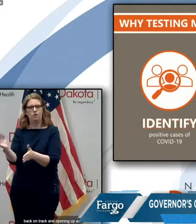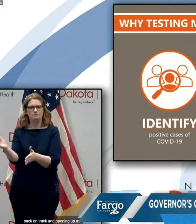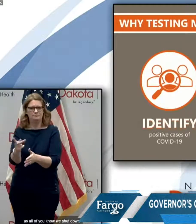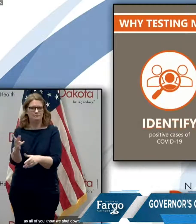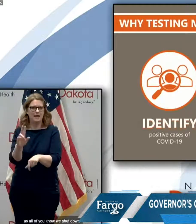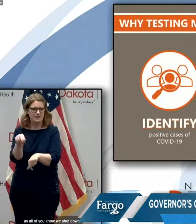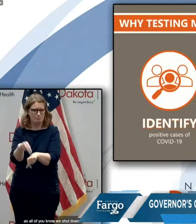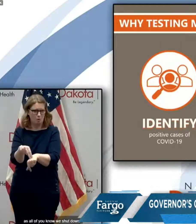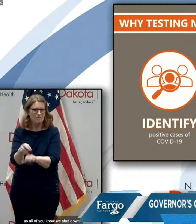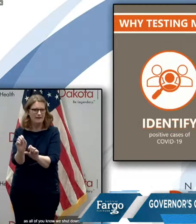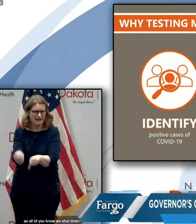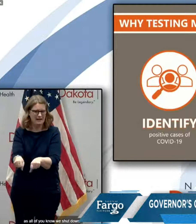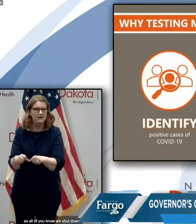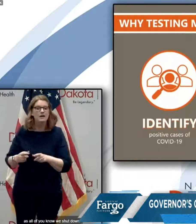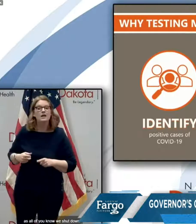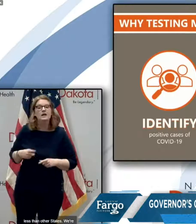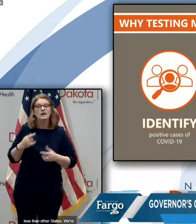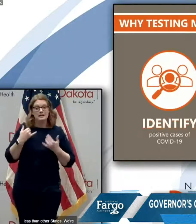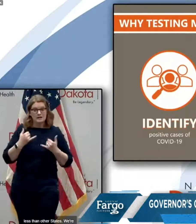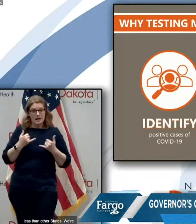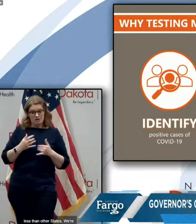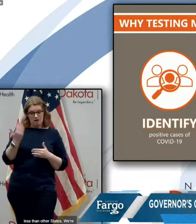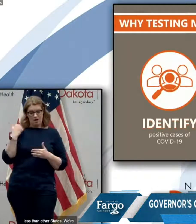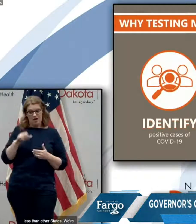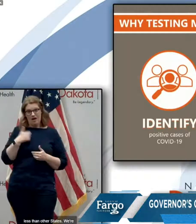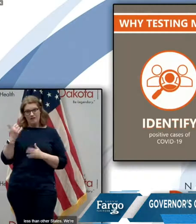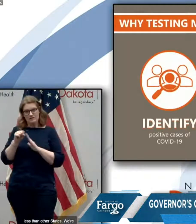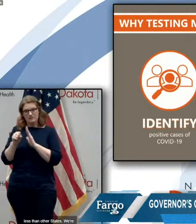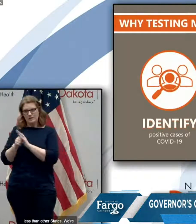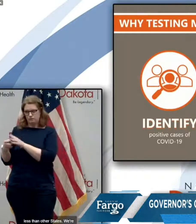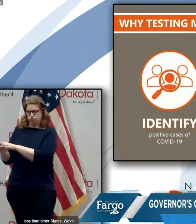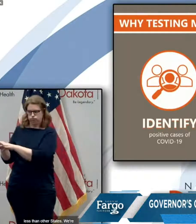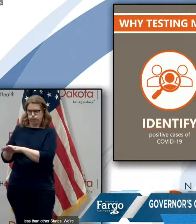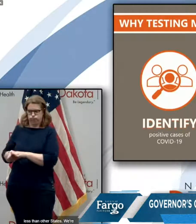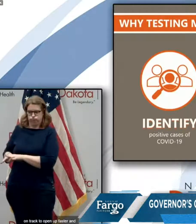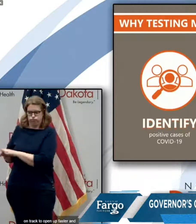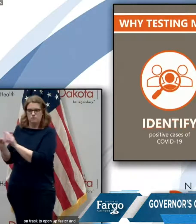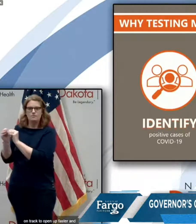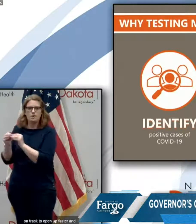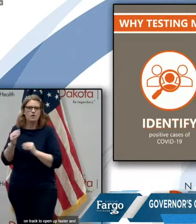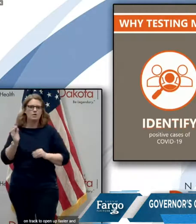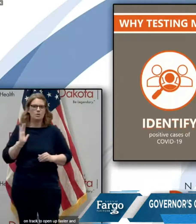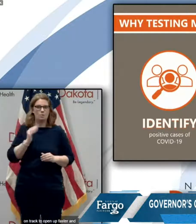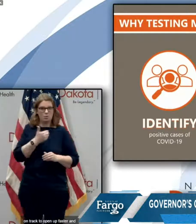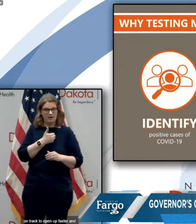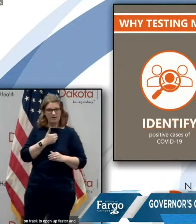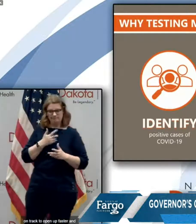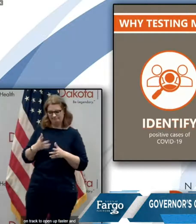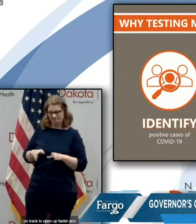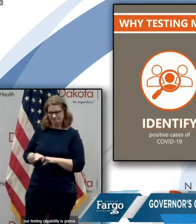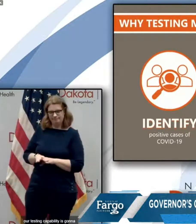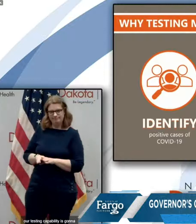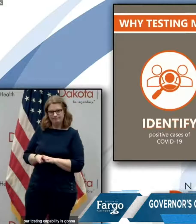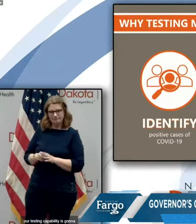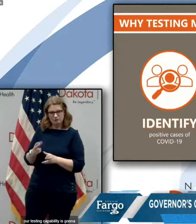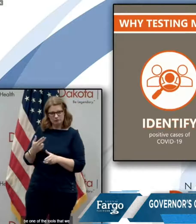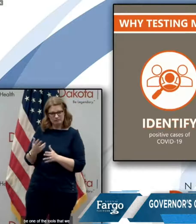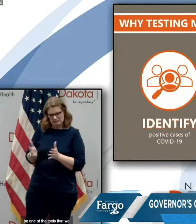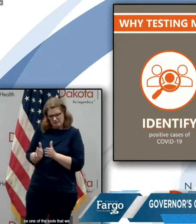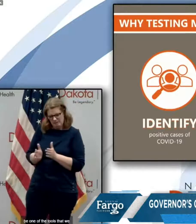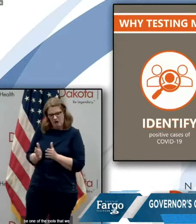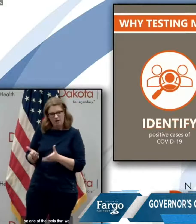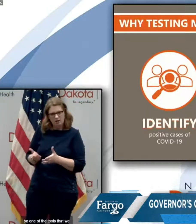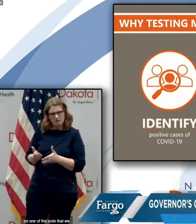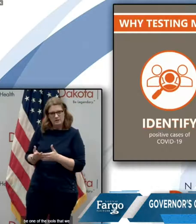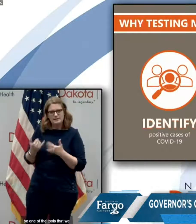other states. We're on track to open up faster, and our testing capability is going to be one of the tools that we have that allows us to